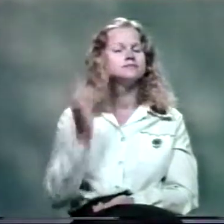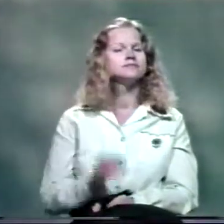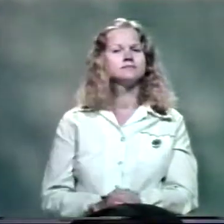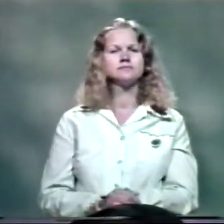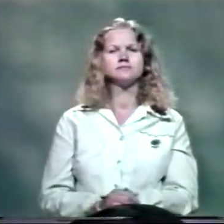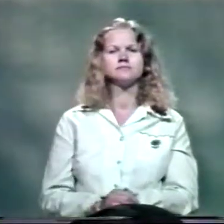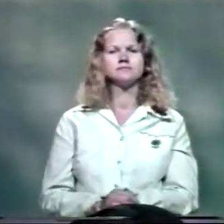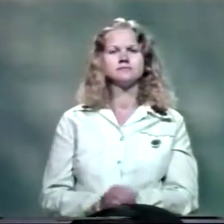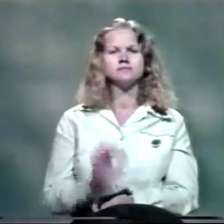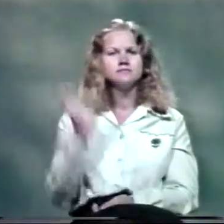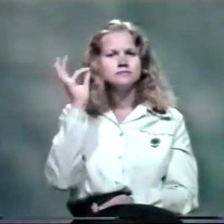Hearing aid.